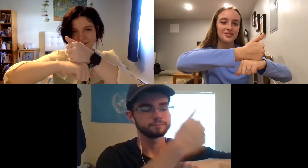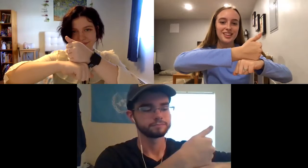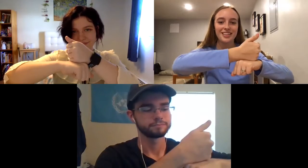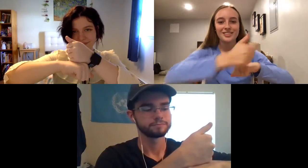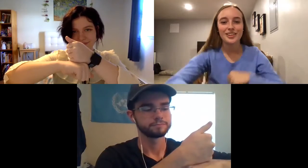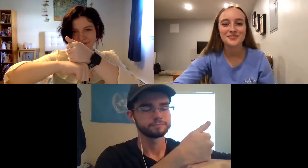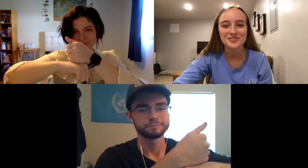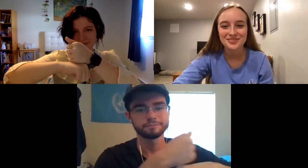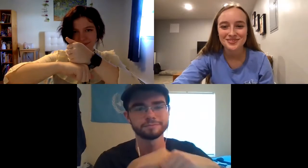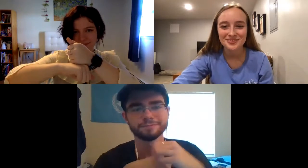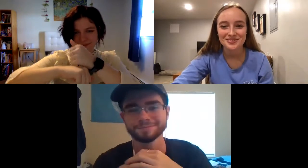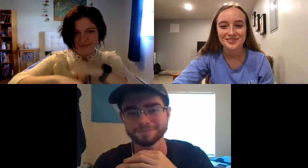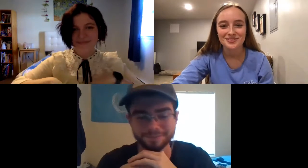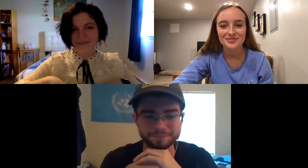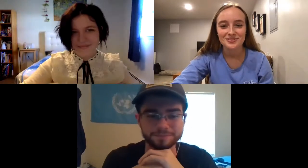Yeah, that's great.